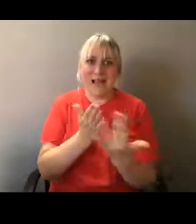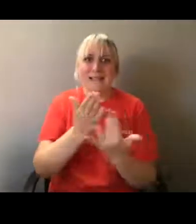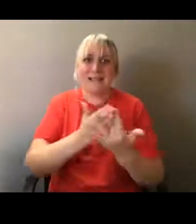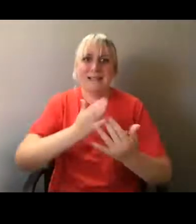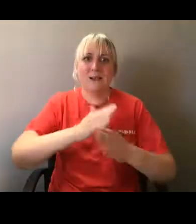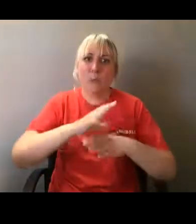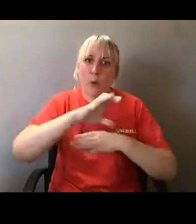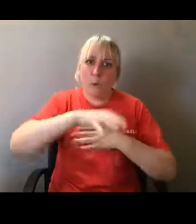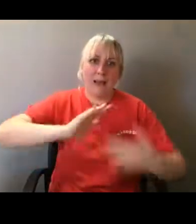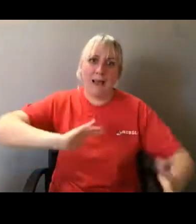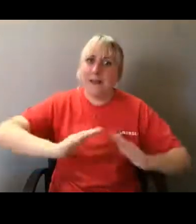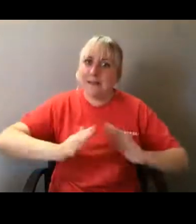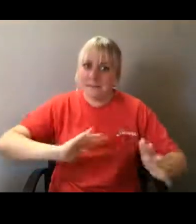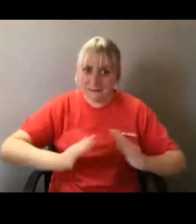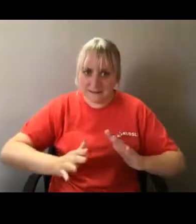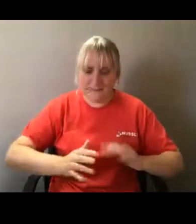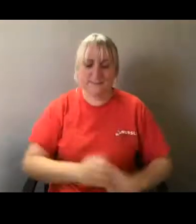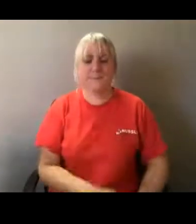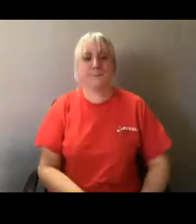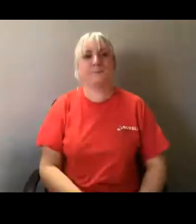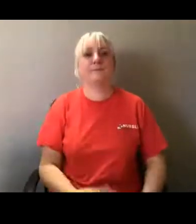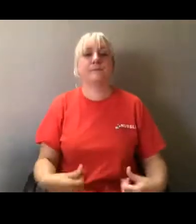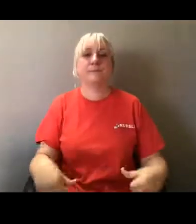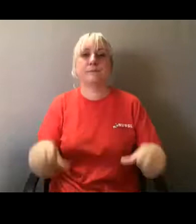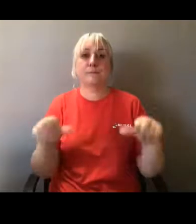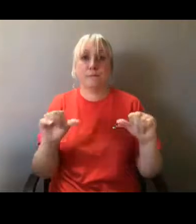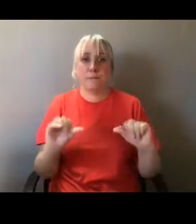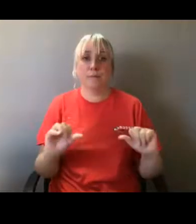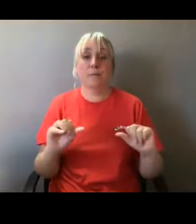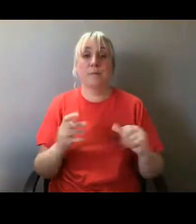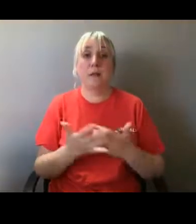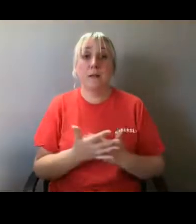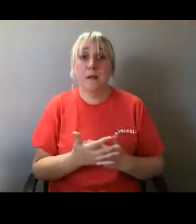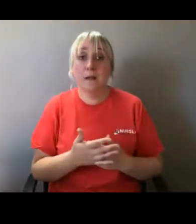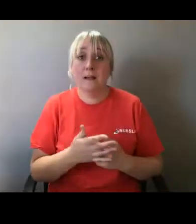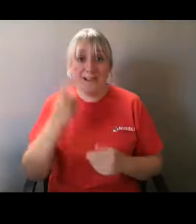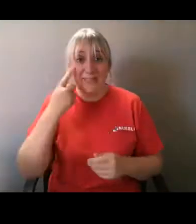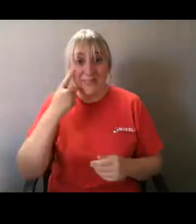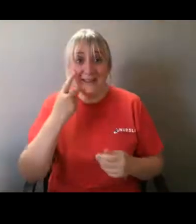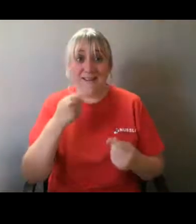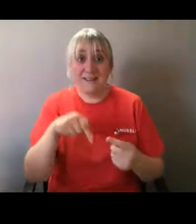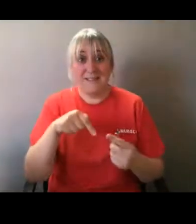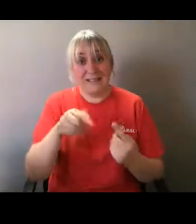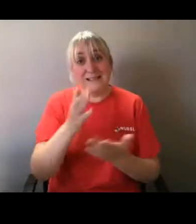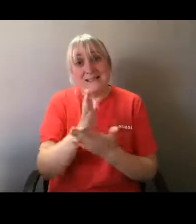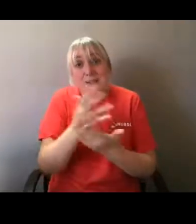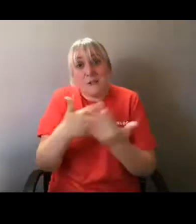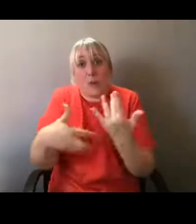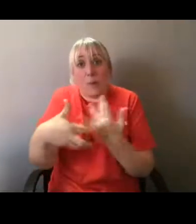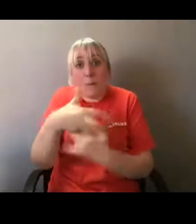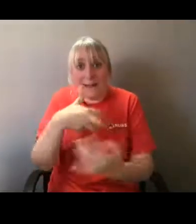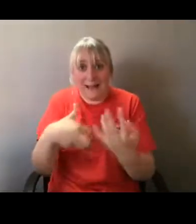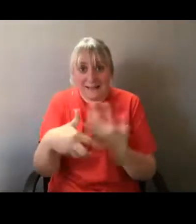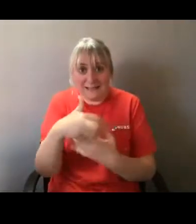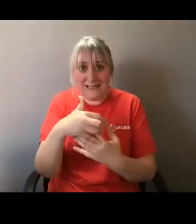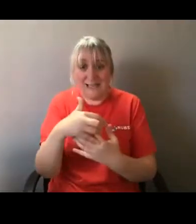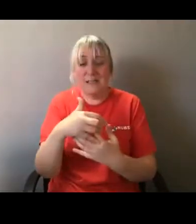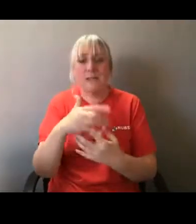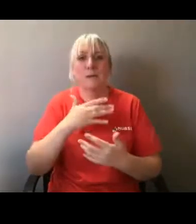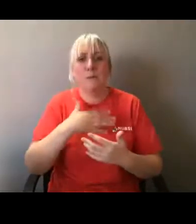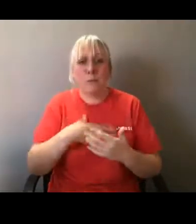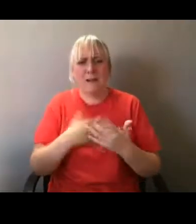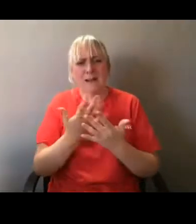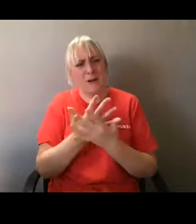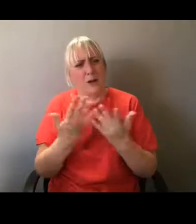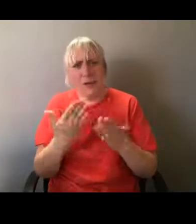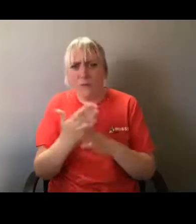than biological deficit could be one way to address this. It is quite a complicated one, and I think would need quite a lot of working out,